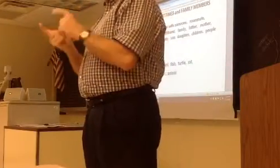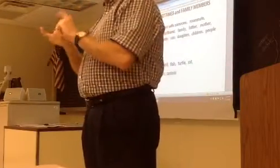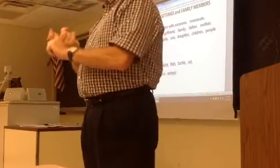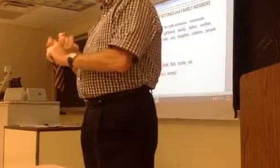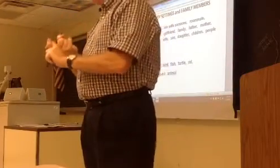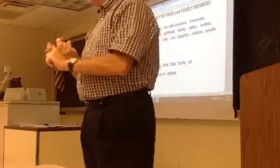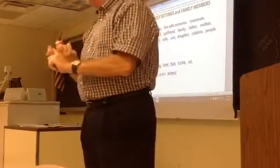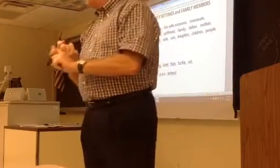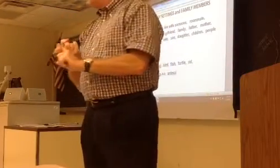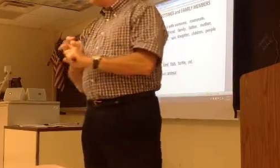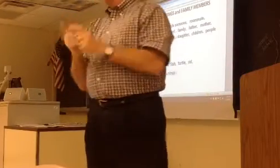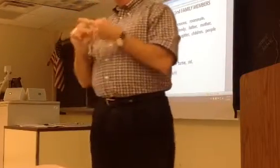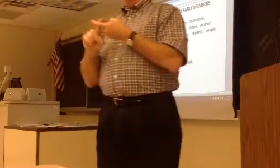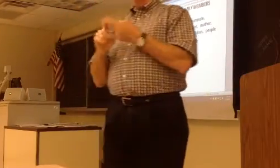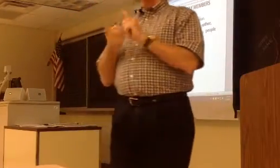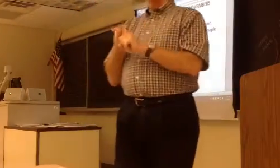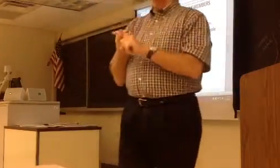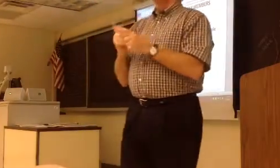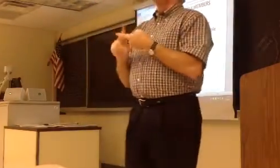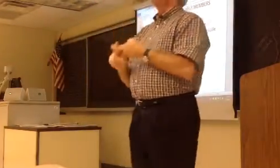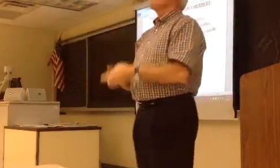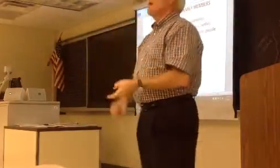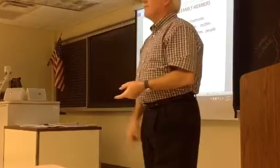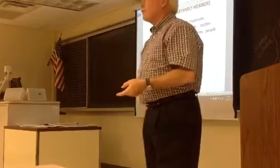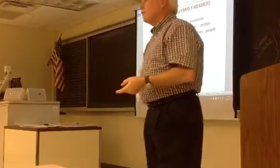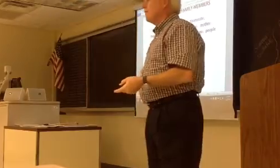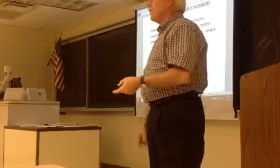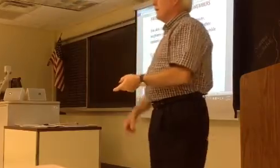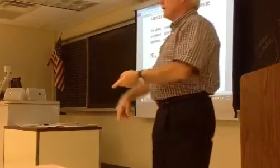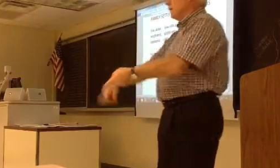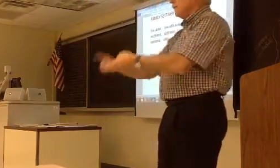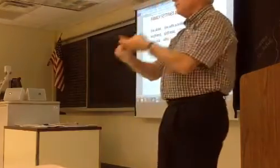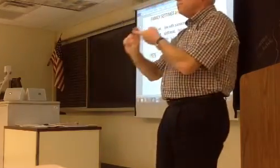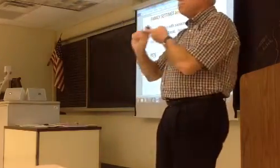friend. A friend. Here's a sign for a good friend.